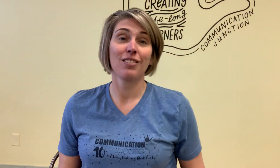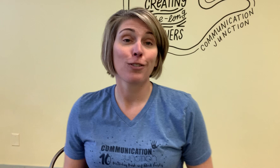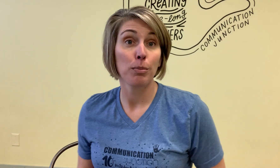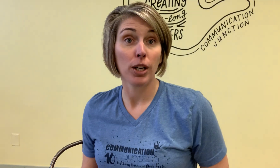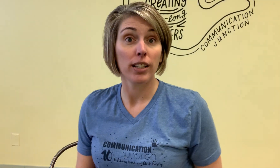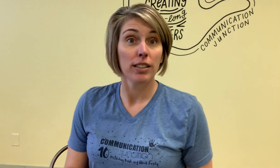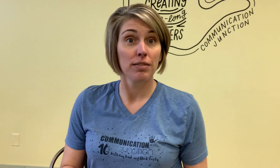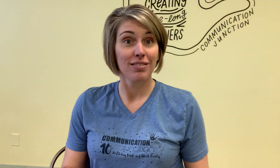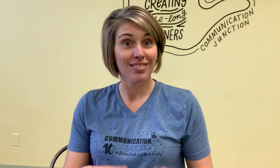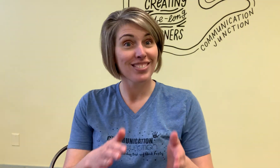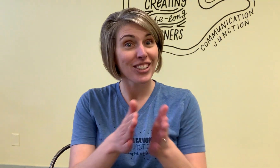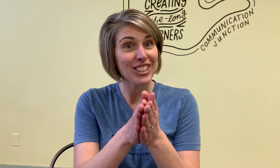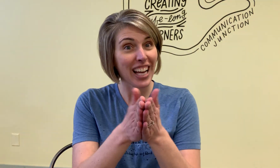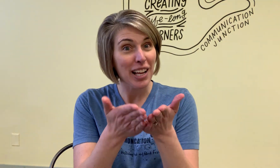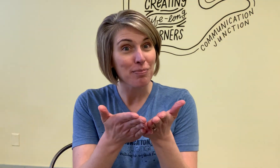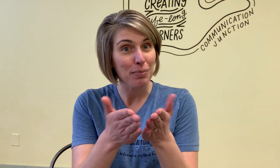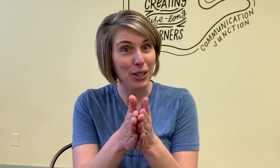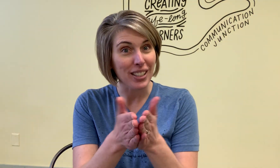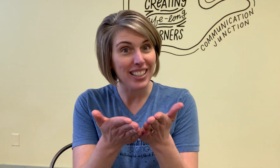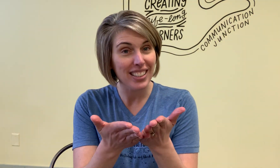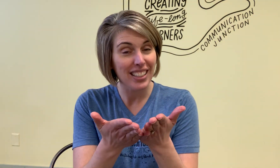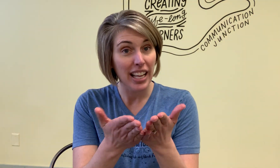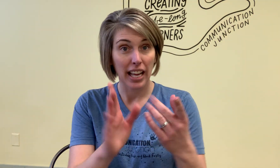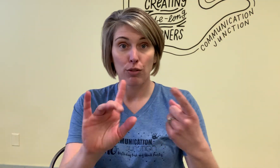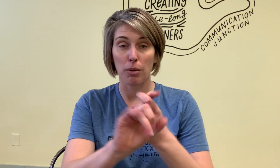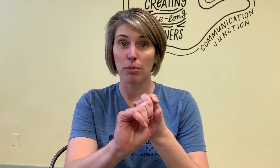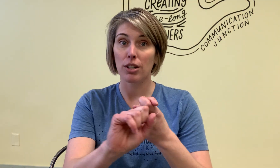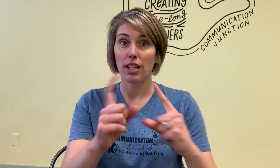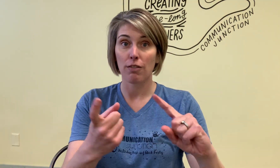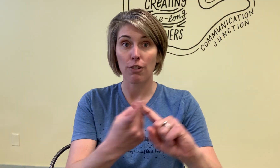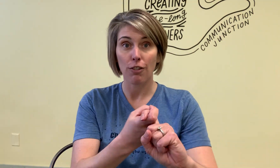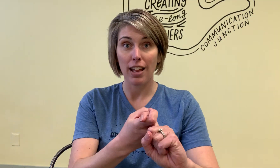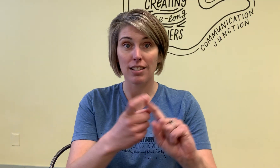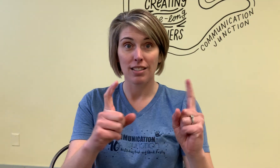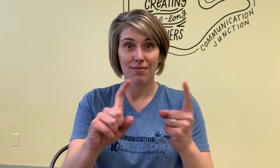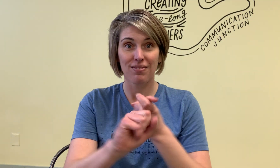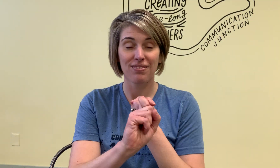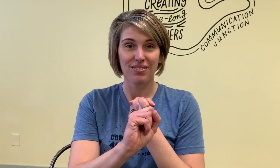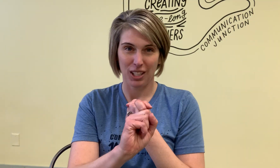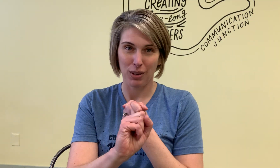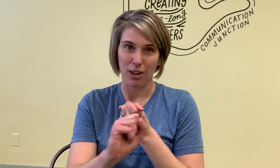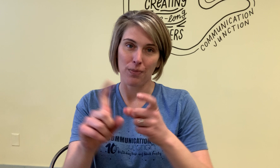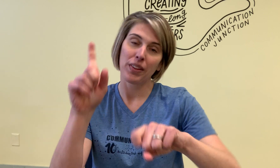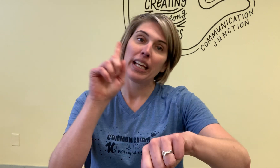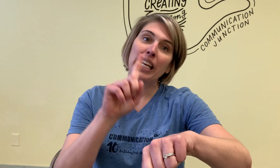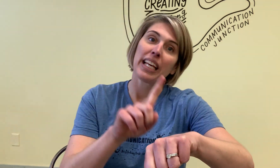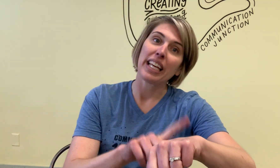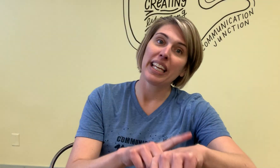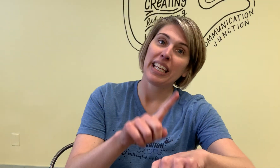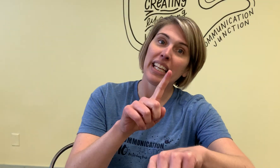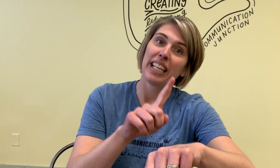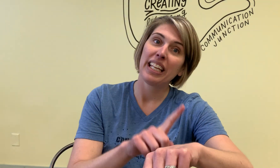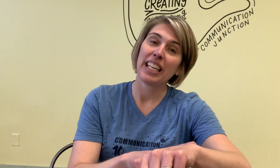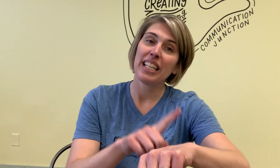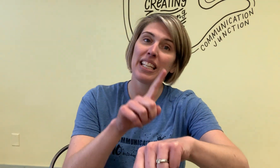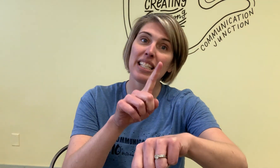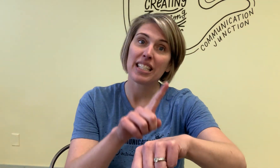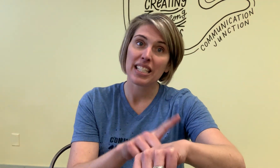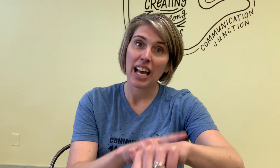for book? Good job, book. And remember our sign for friend. Here we go. It is